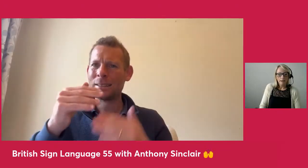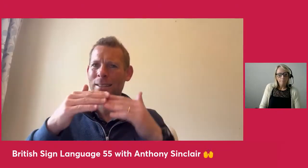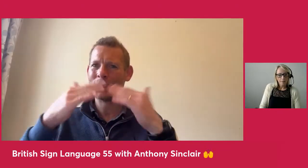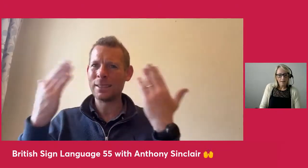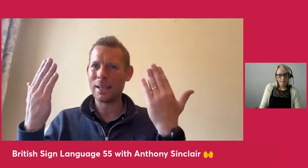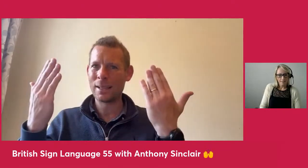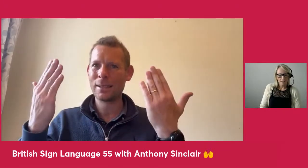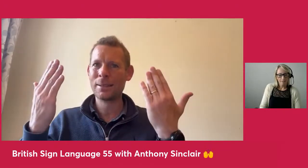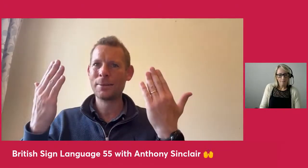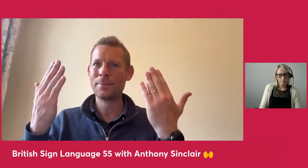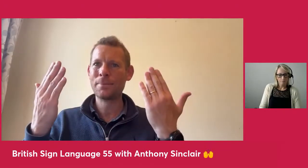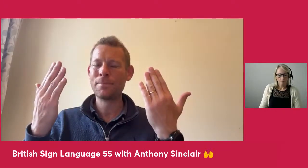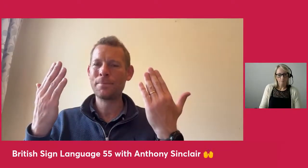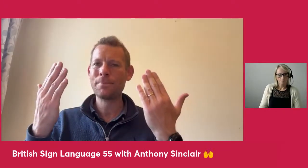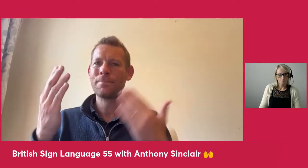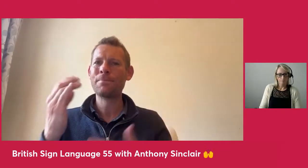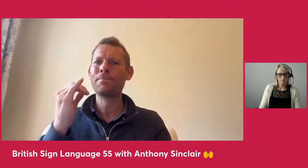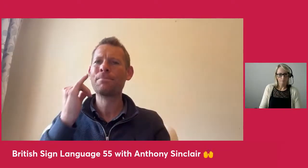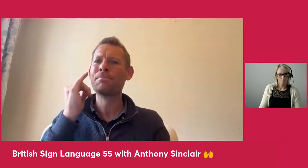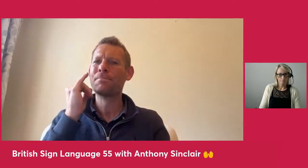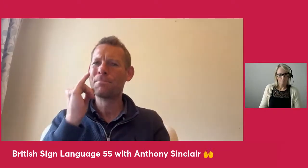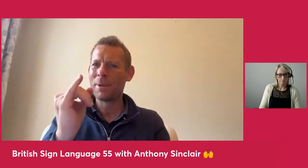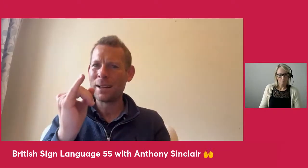And a bad day.